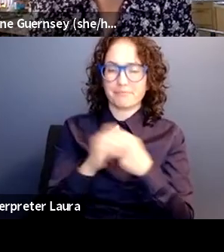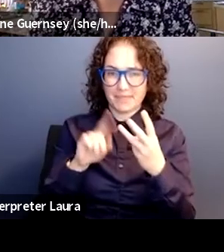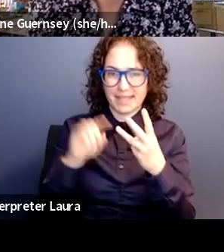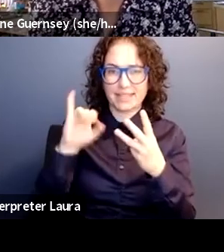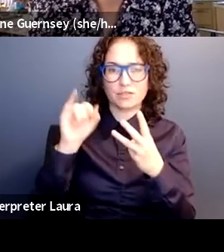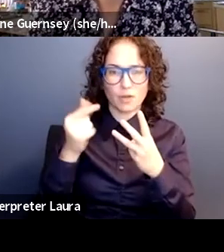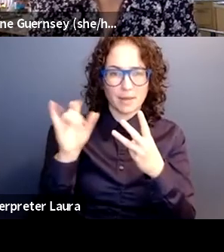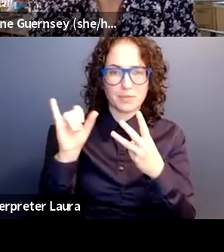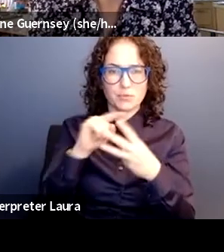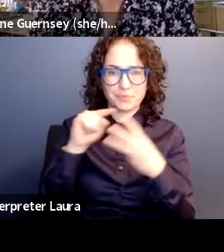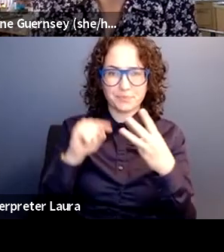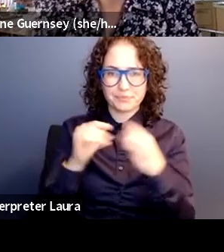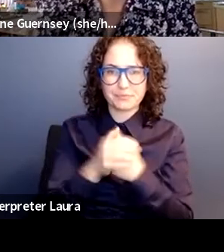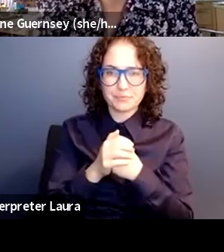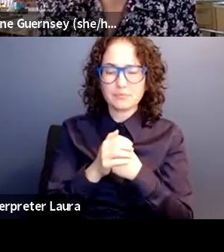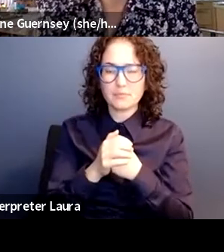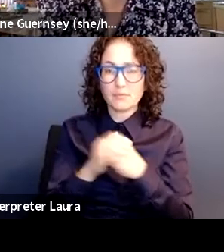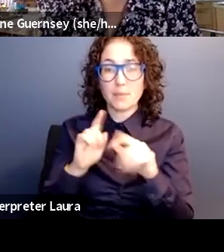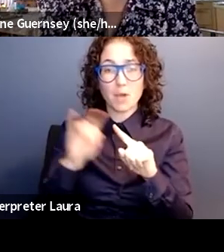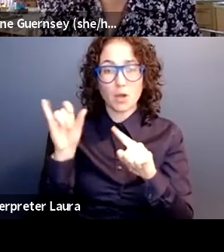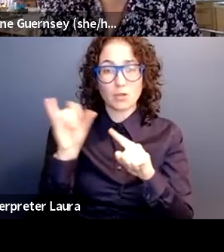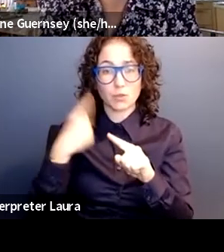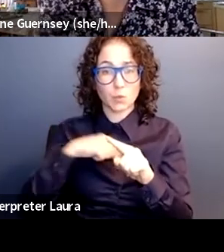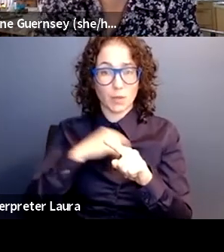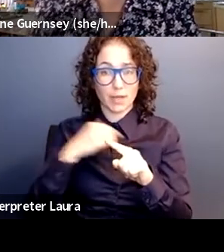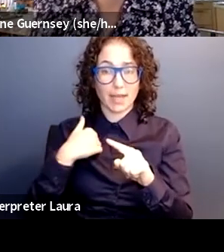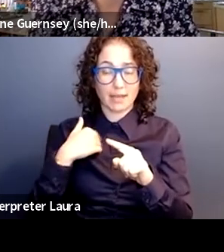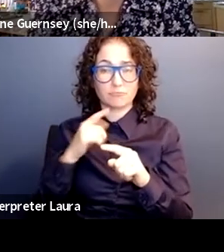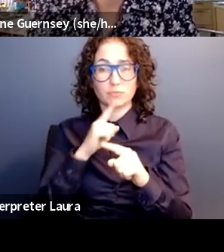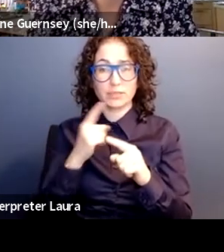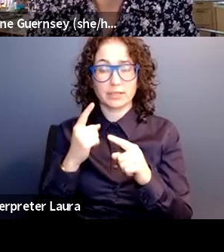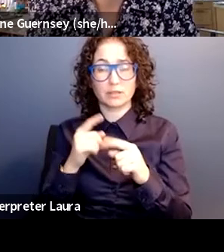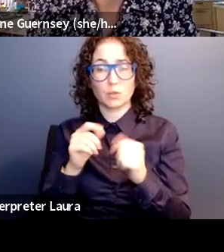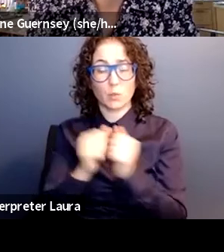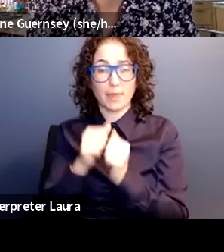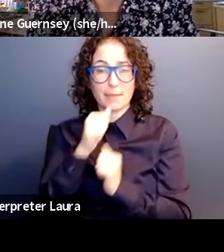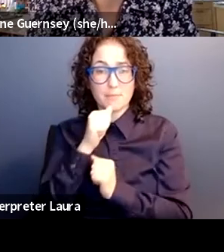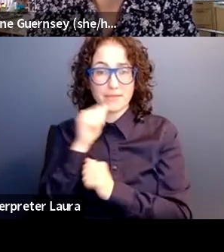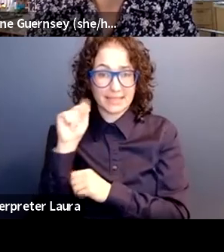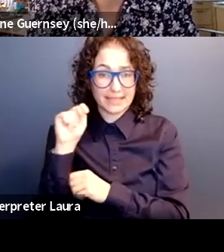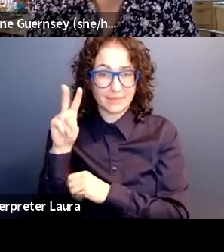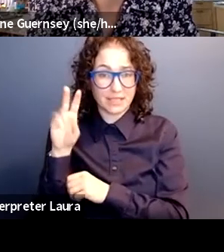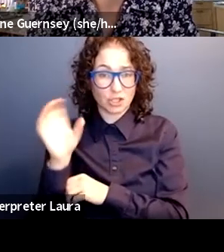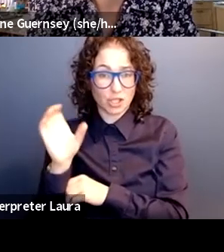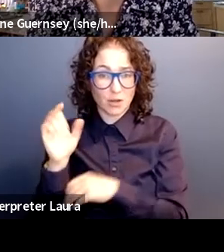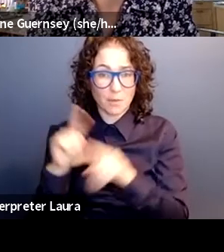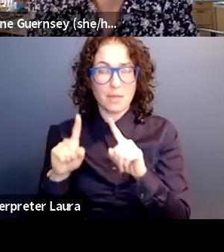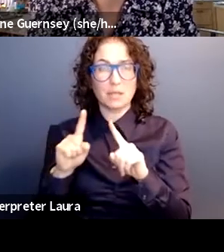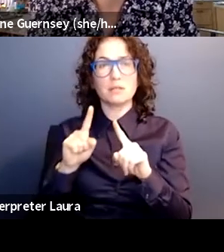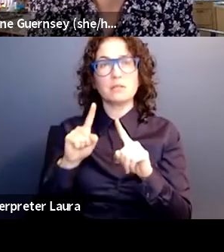Instagram pages, but also in alliance with the private TV channel. But one of the main things that